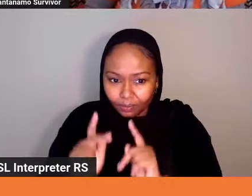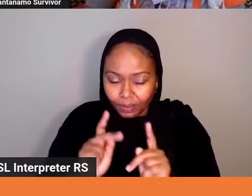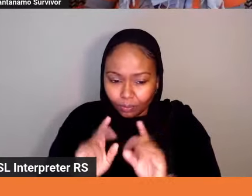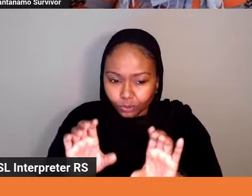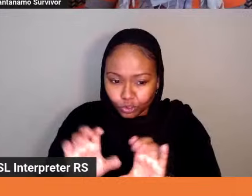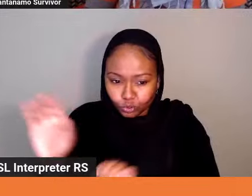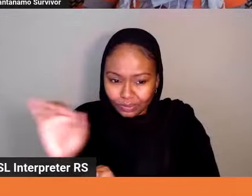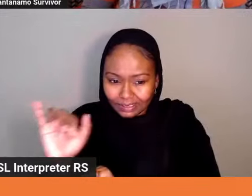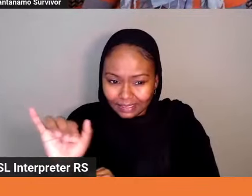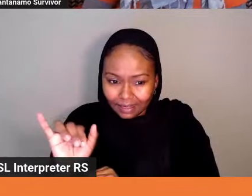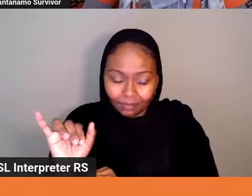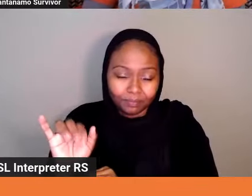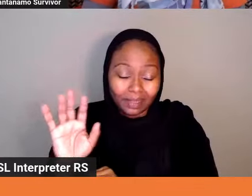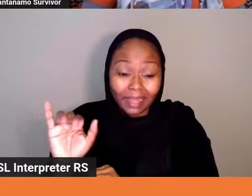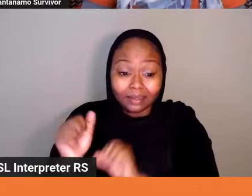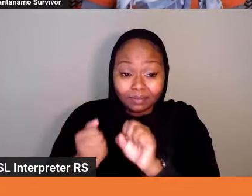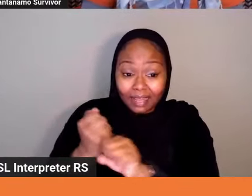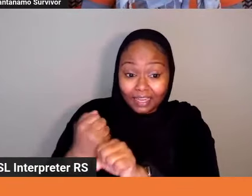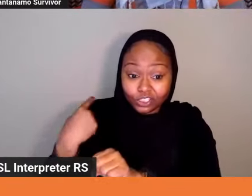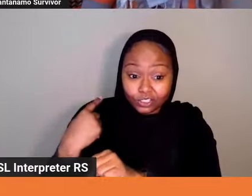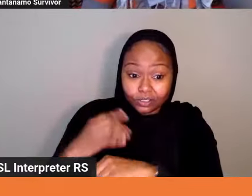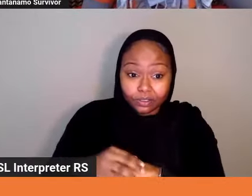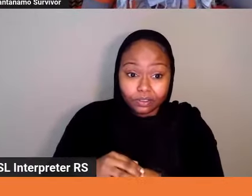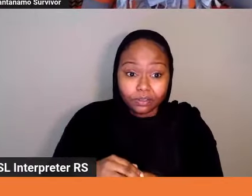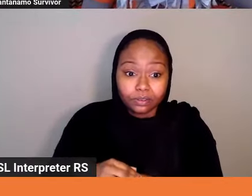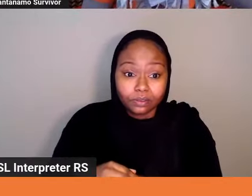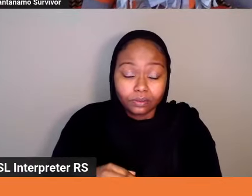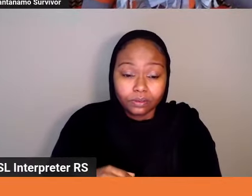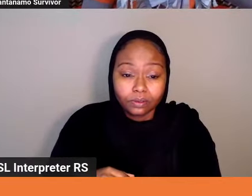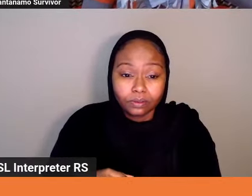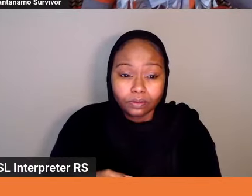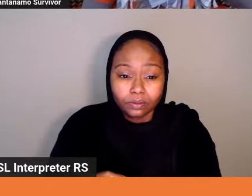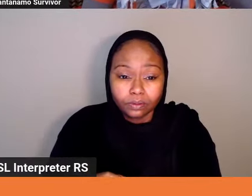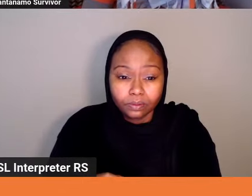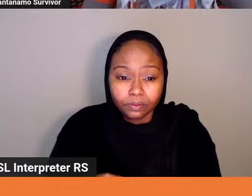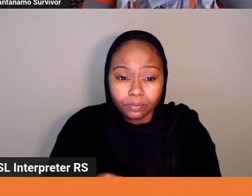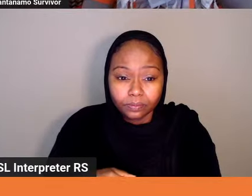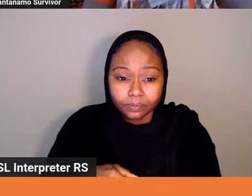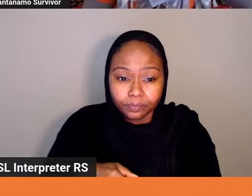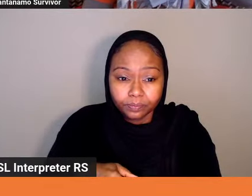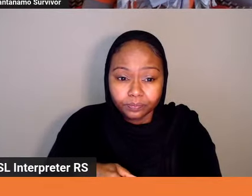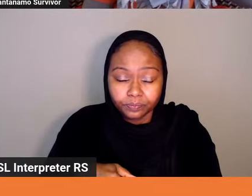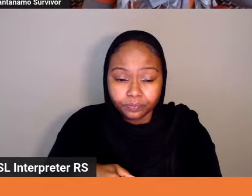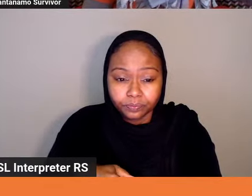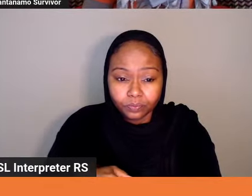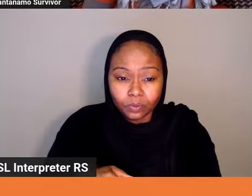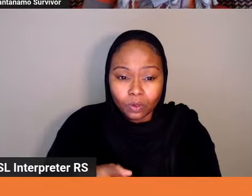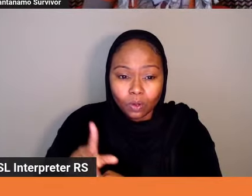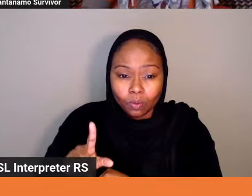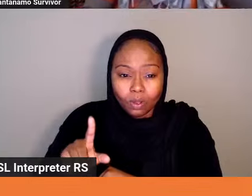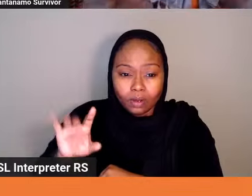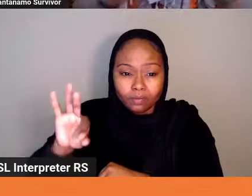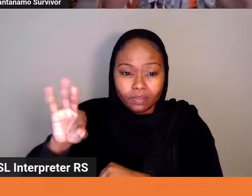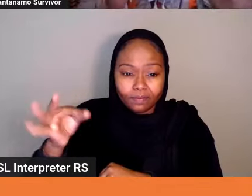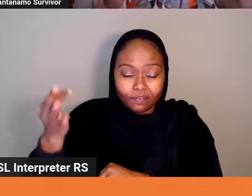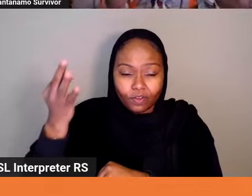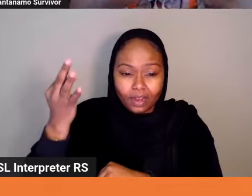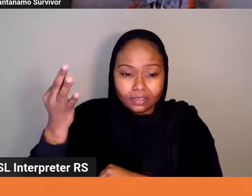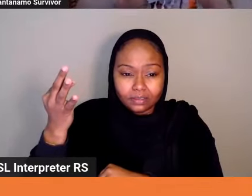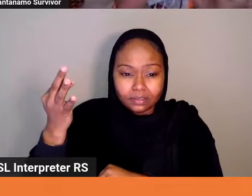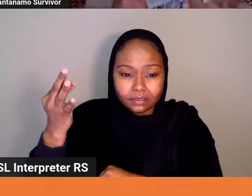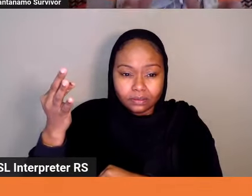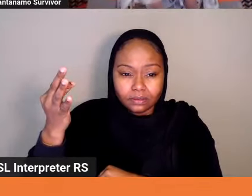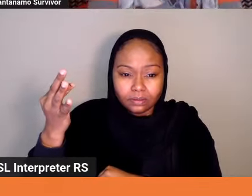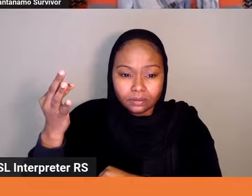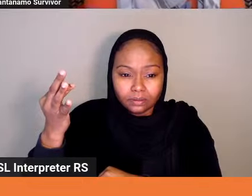know, even like last year, one of the French politicians was calling to create Guantanamo in France. They said, we create